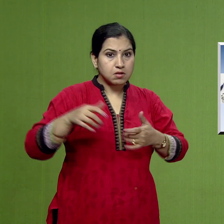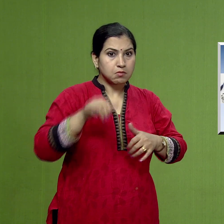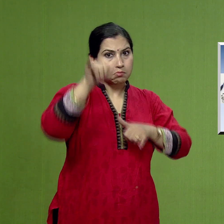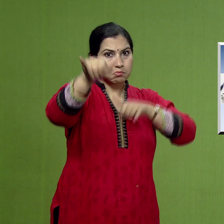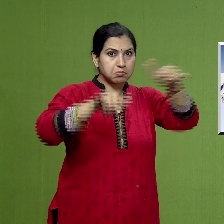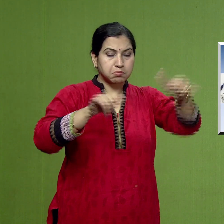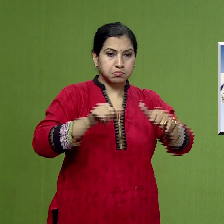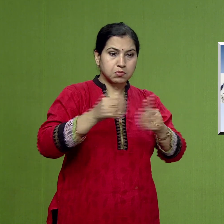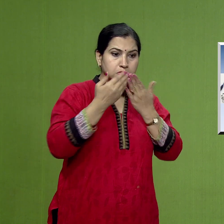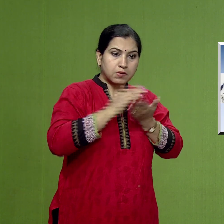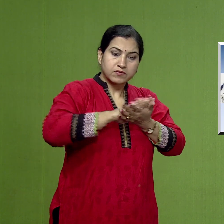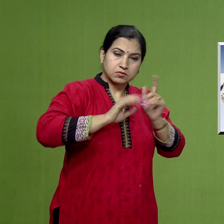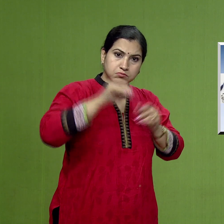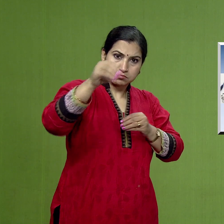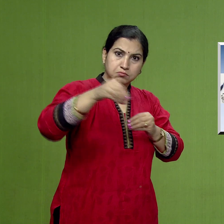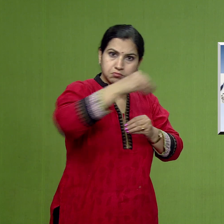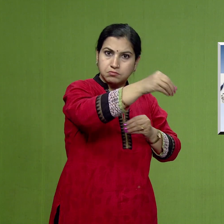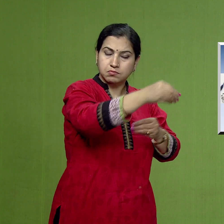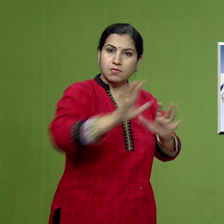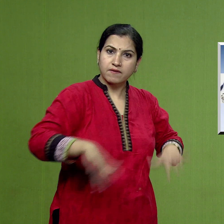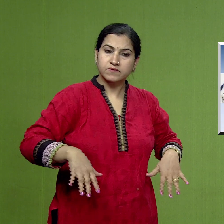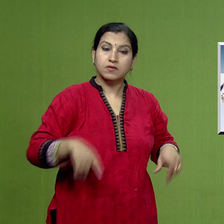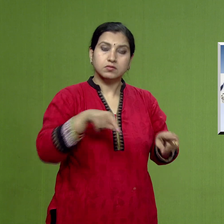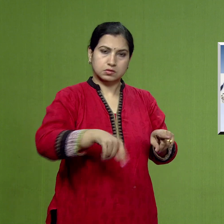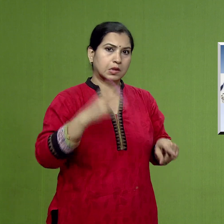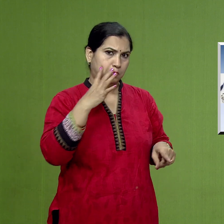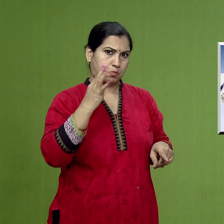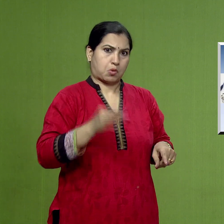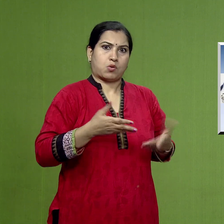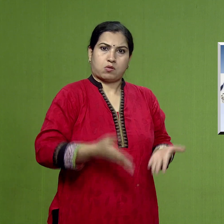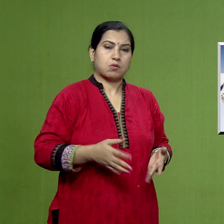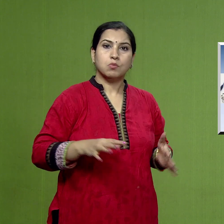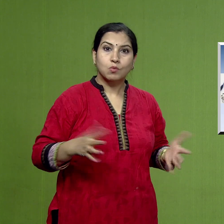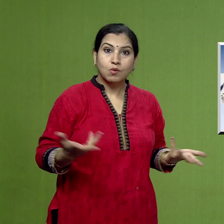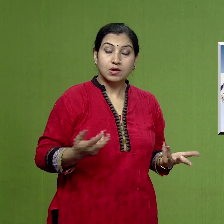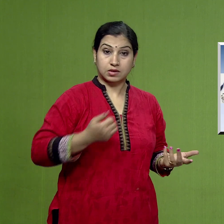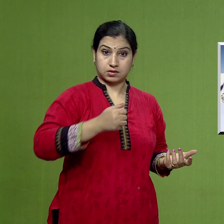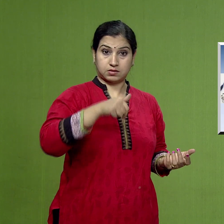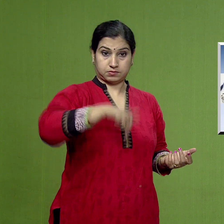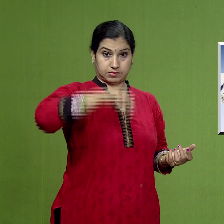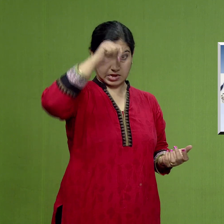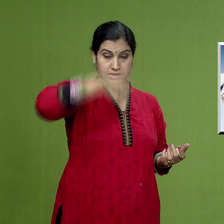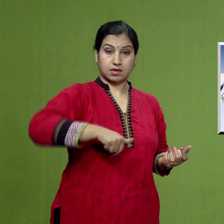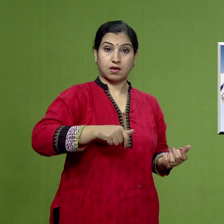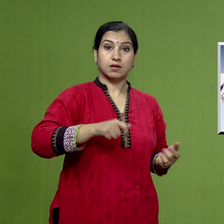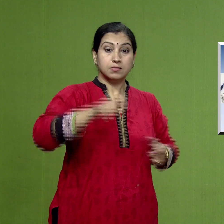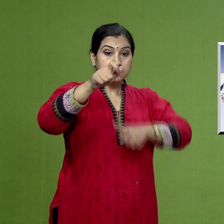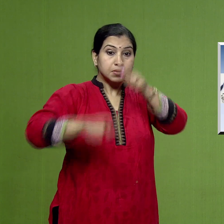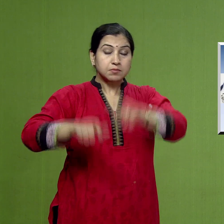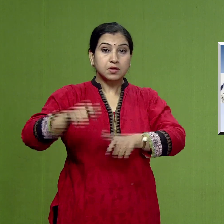One of the major contributing factors for this has been the young, educated, and skilled people of